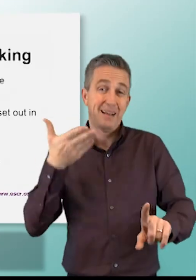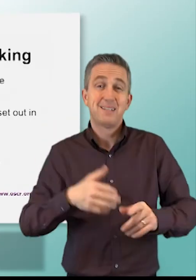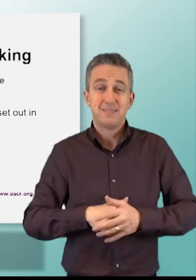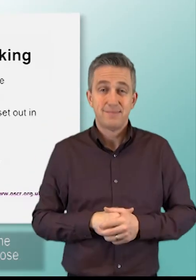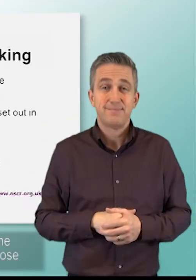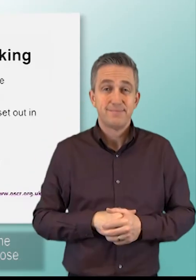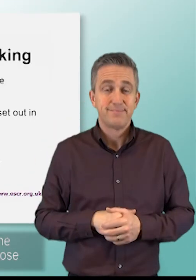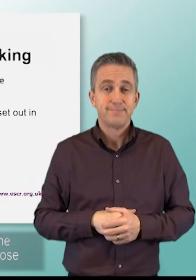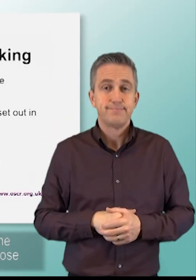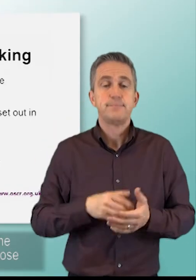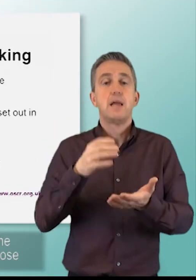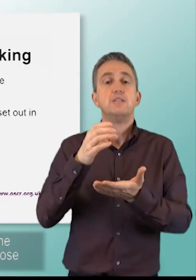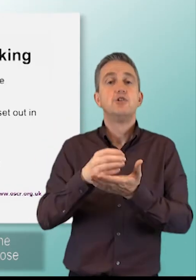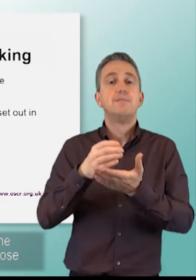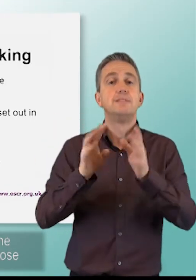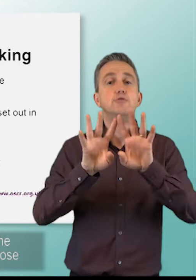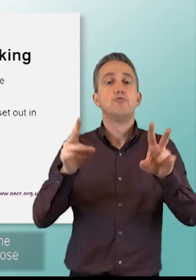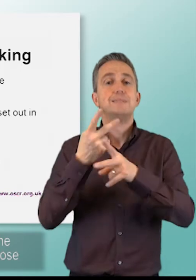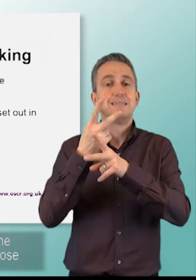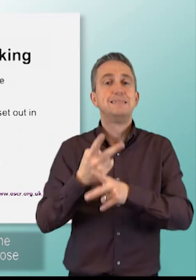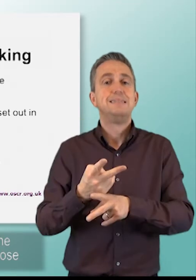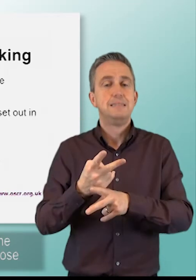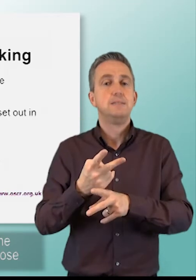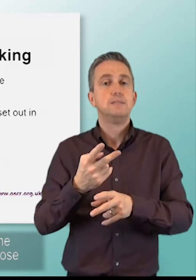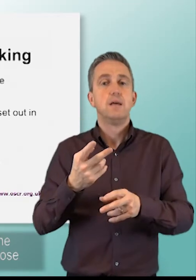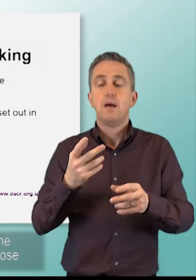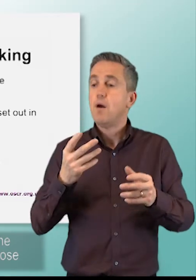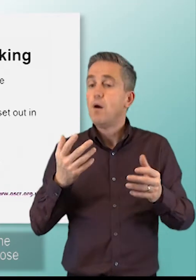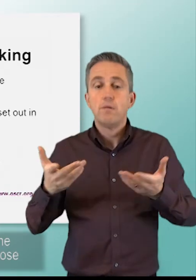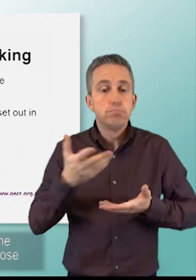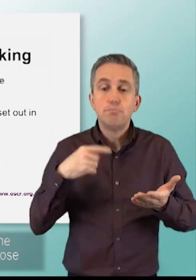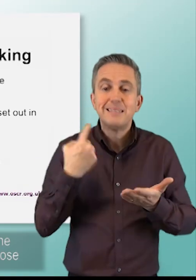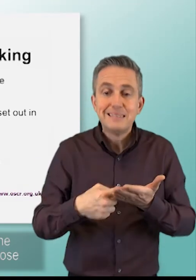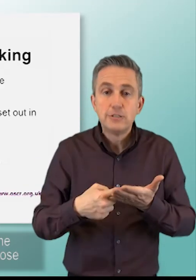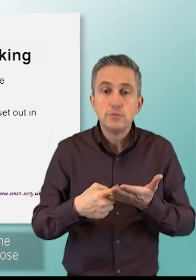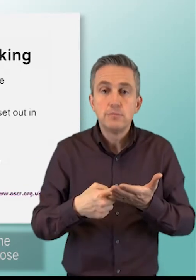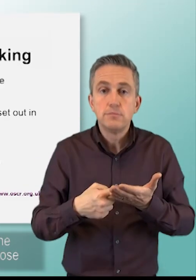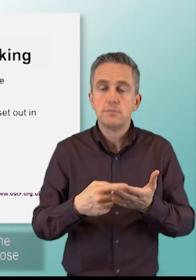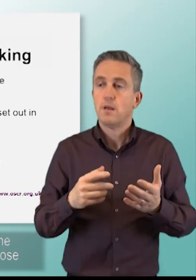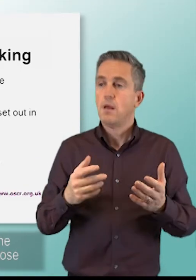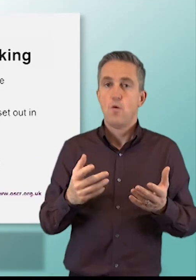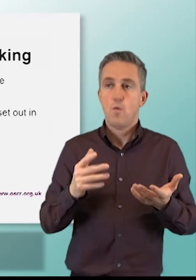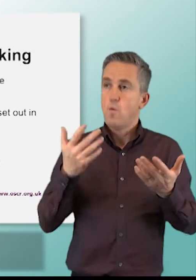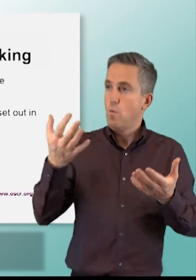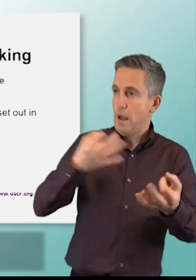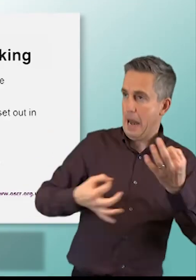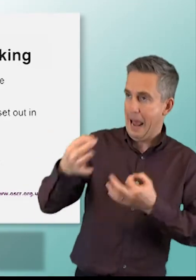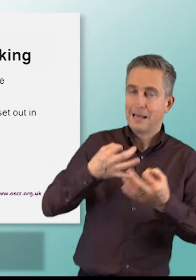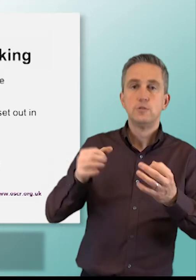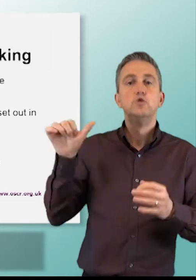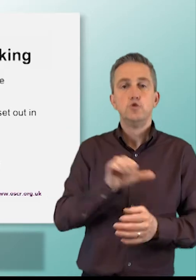one, okay? Charity trustees also need to be able to explain the decisions that they've made and the reasons for